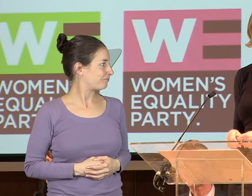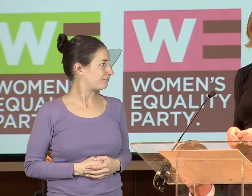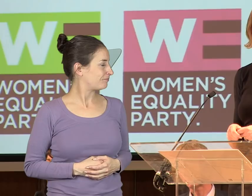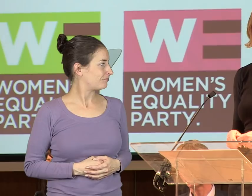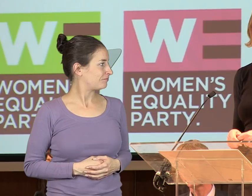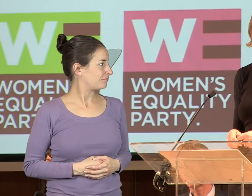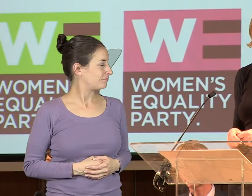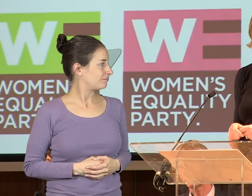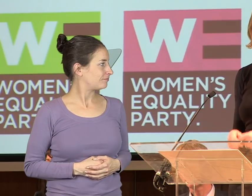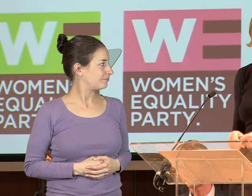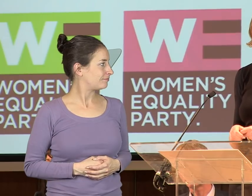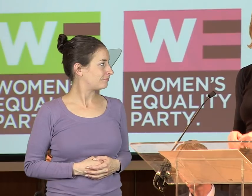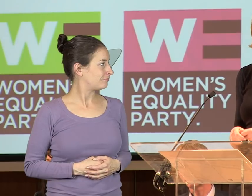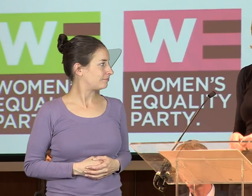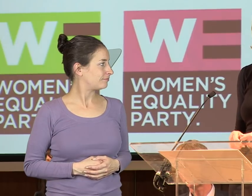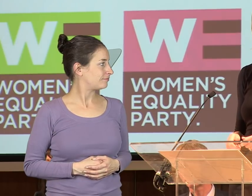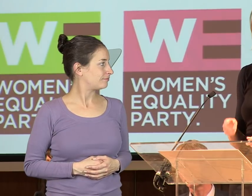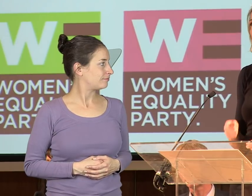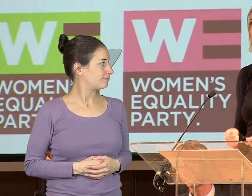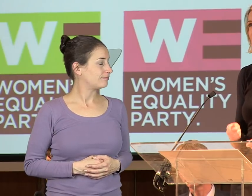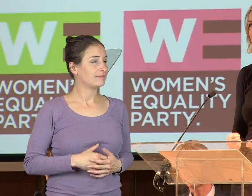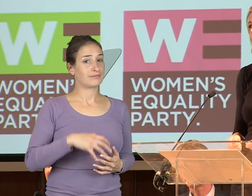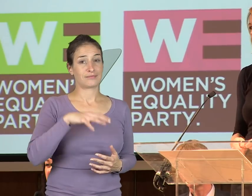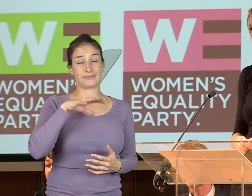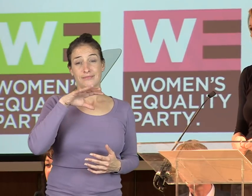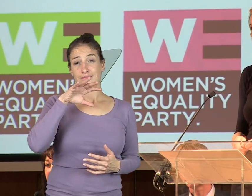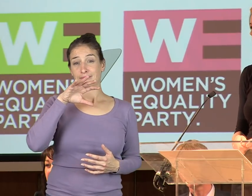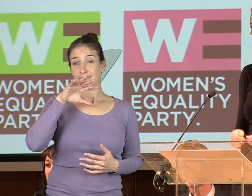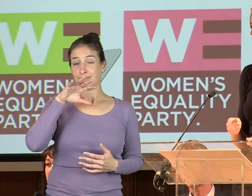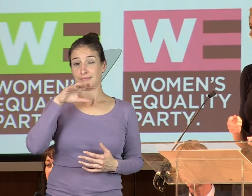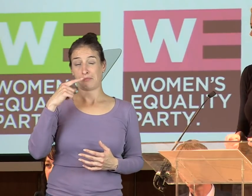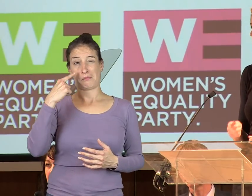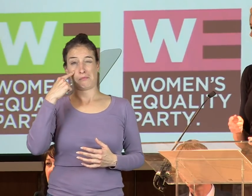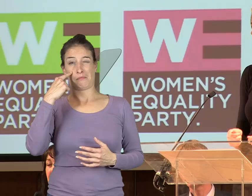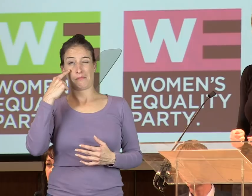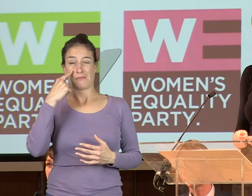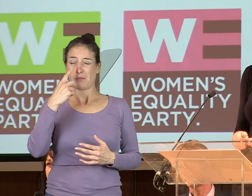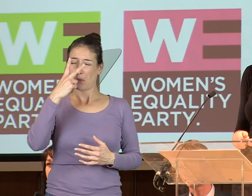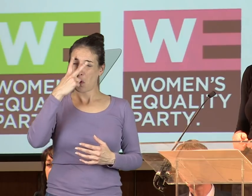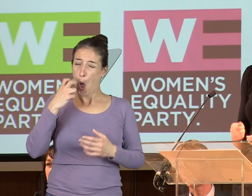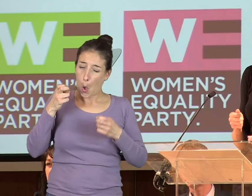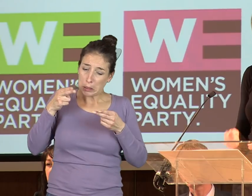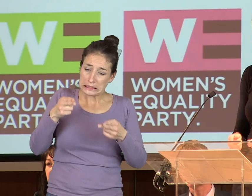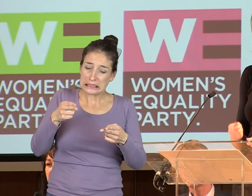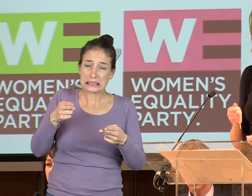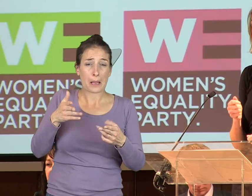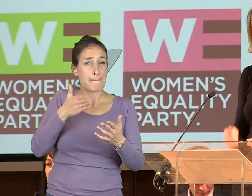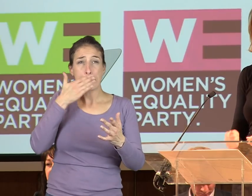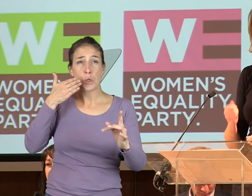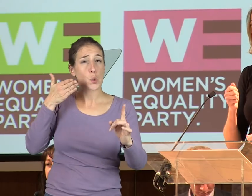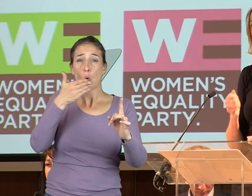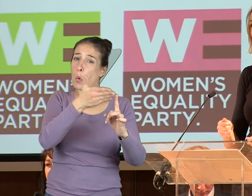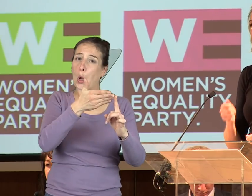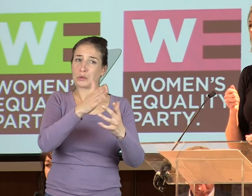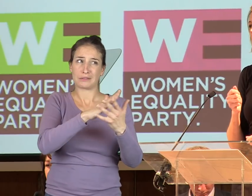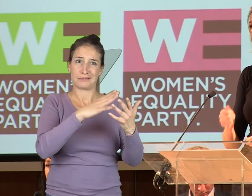It will eradicate the centuries-old system of unwritten quotas, which have created institutions in which a wealthy,